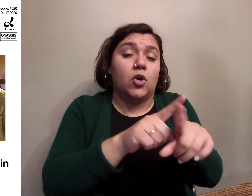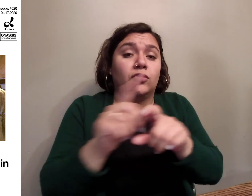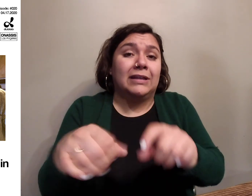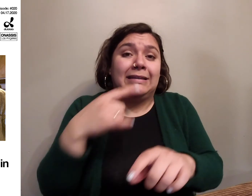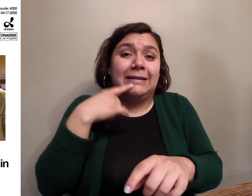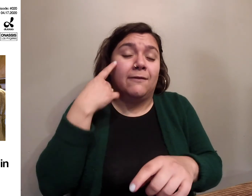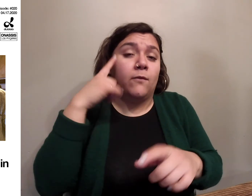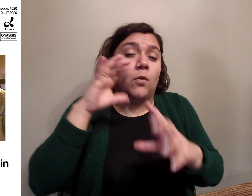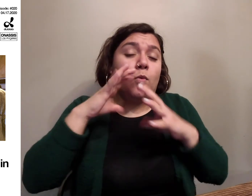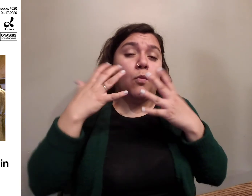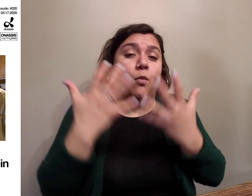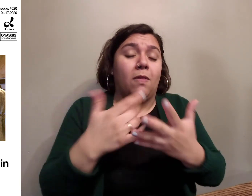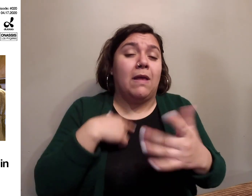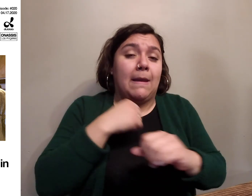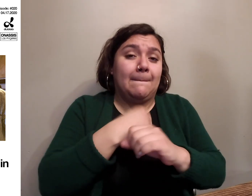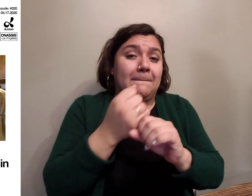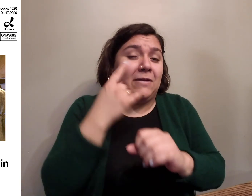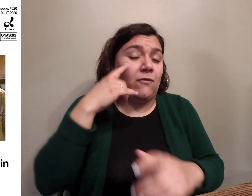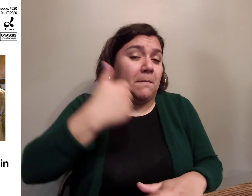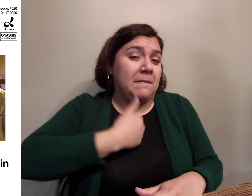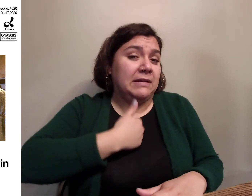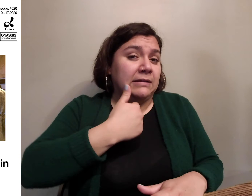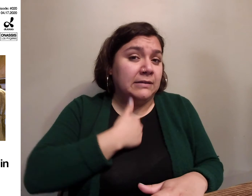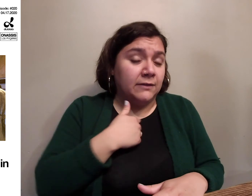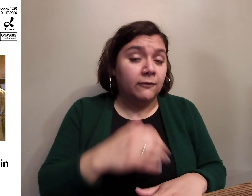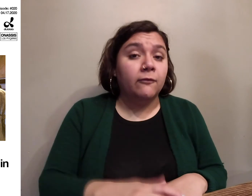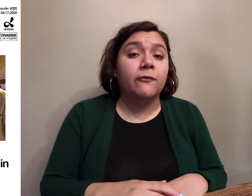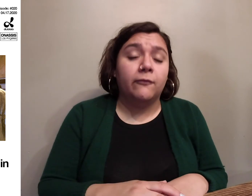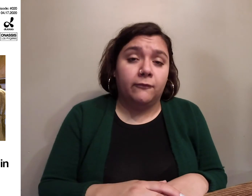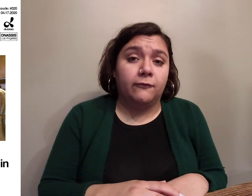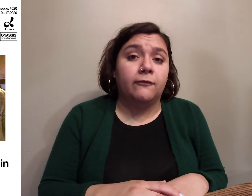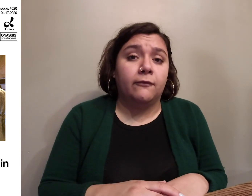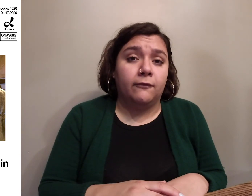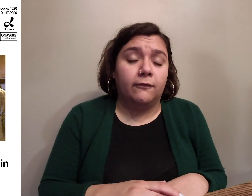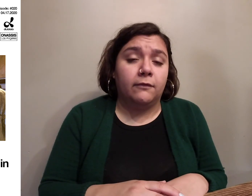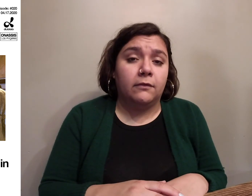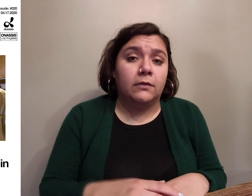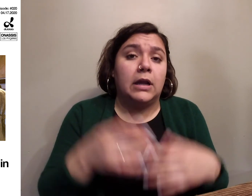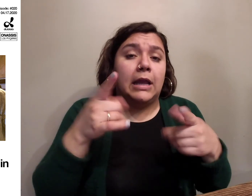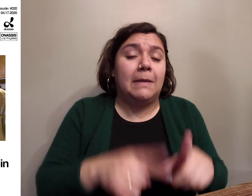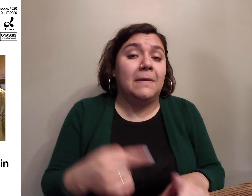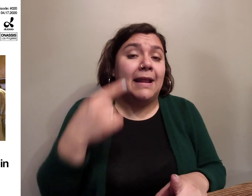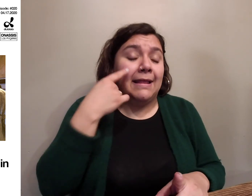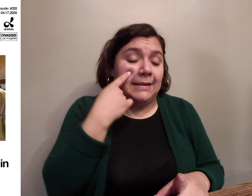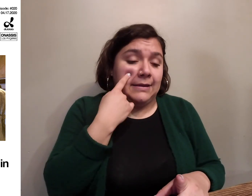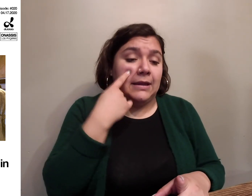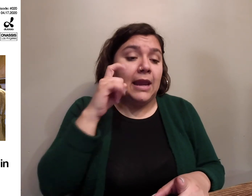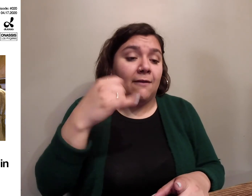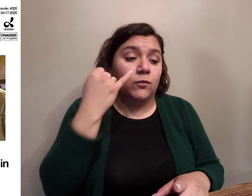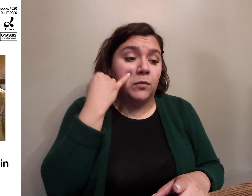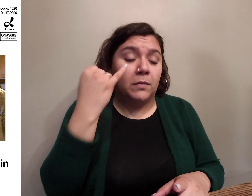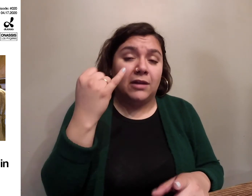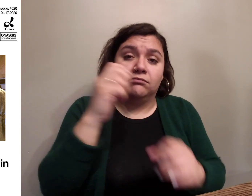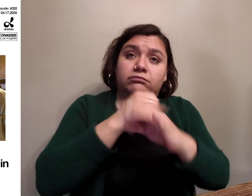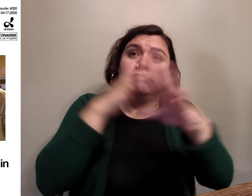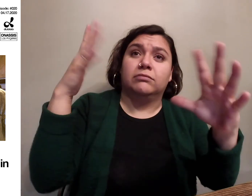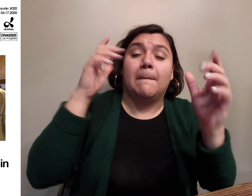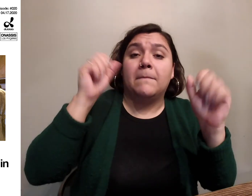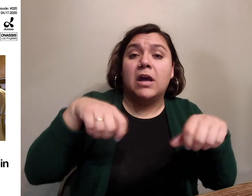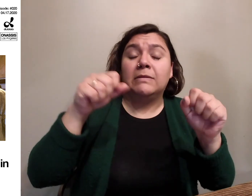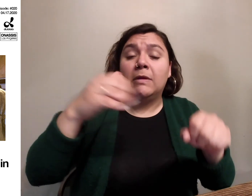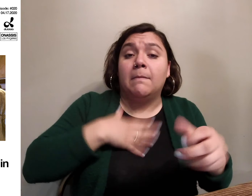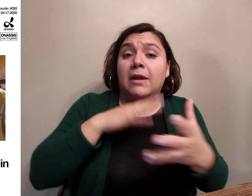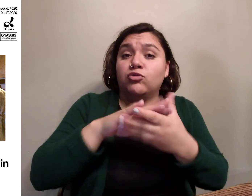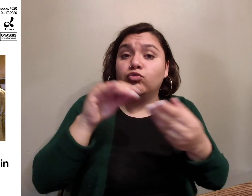myself. Because I think I had to imagine that it was possible that my stories mattered. The things that